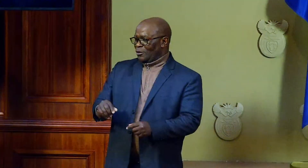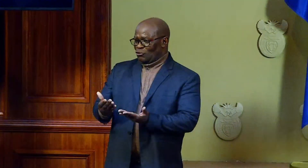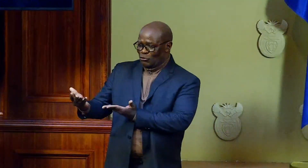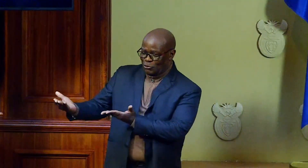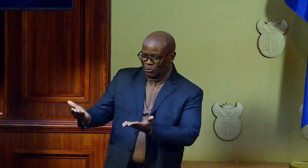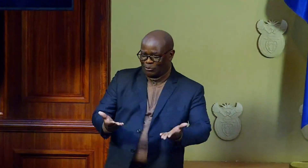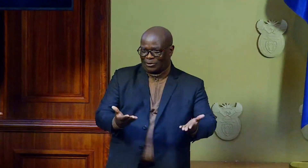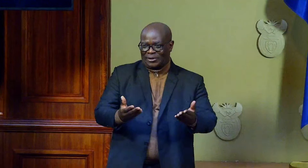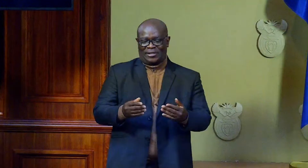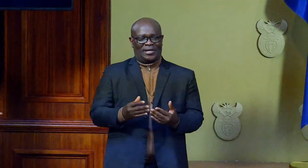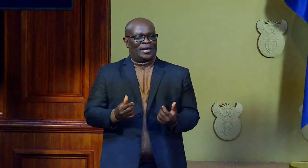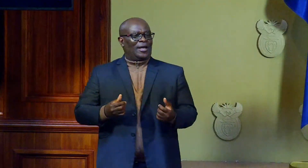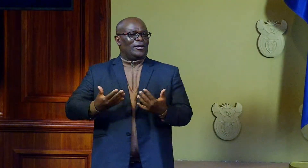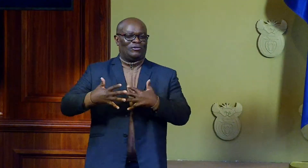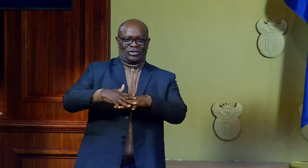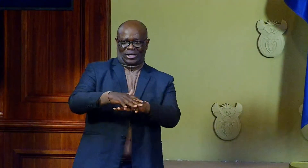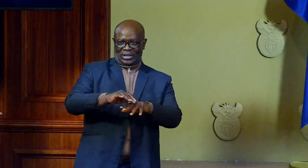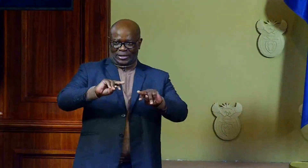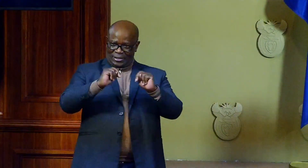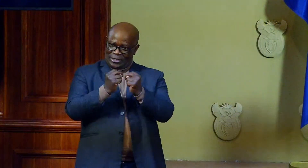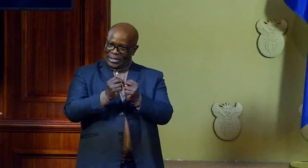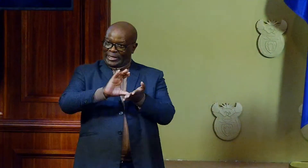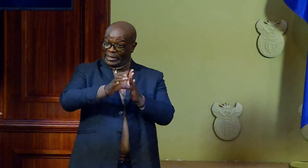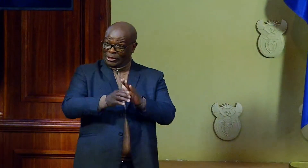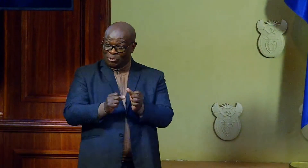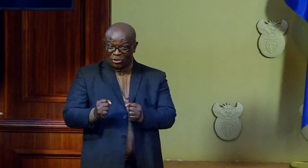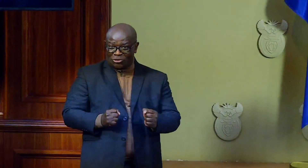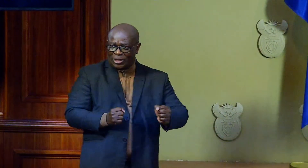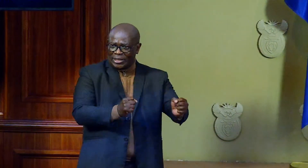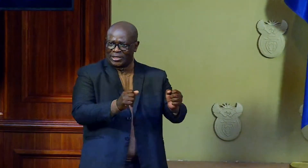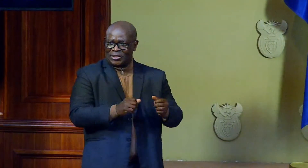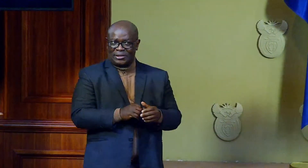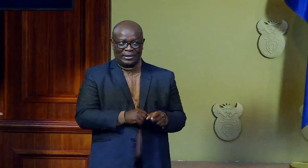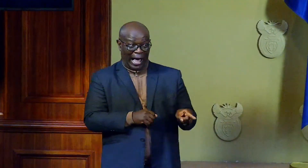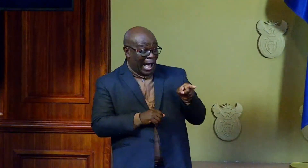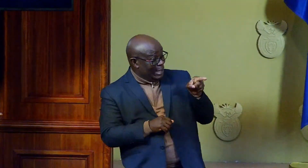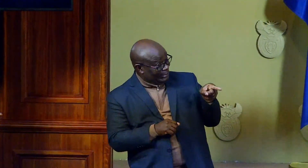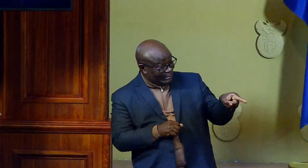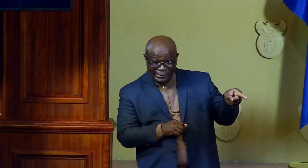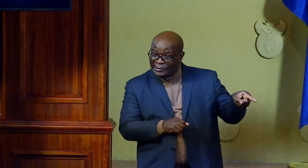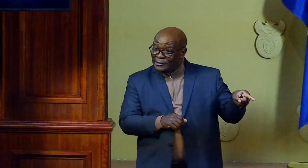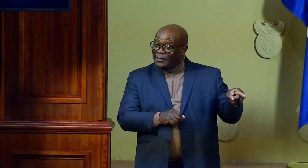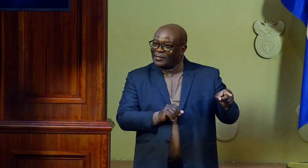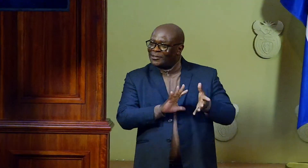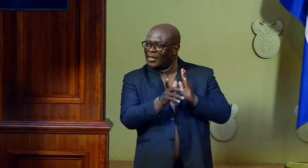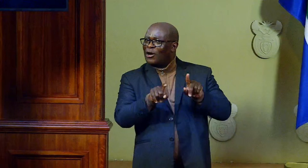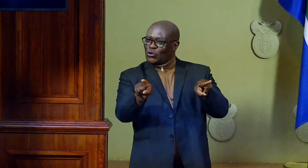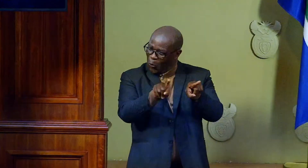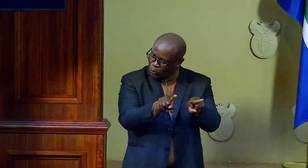government in South Africa to introduce the Integrated National Disability Strategy.